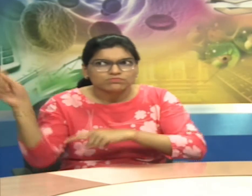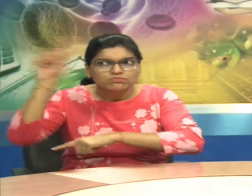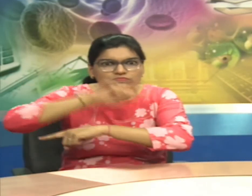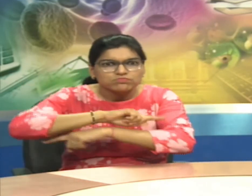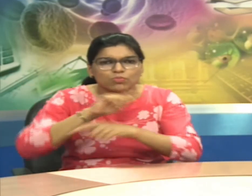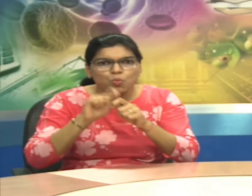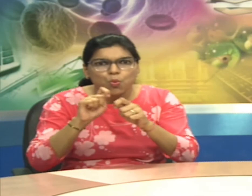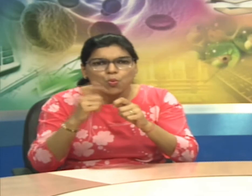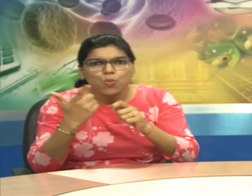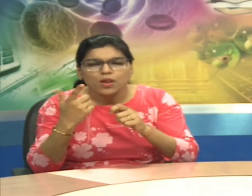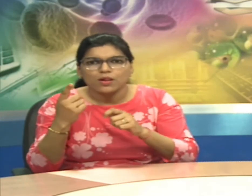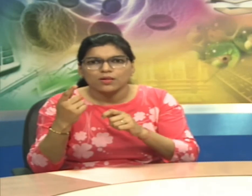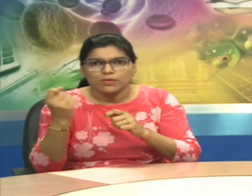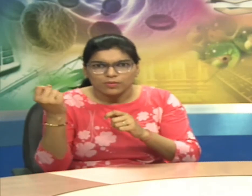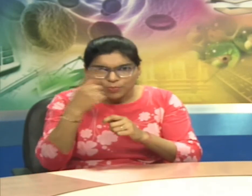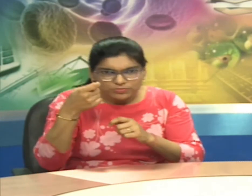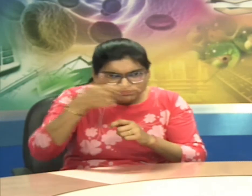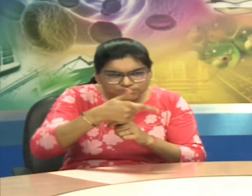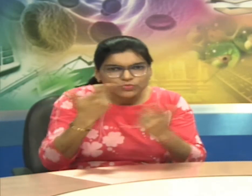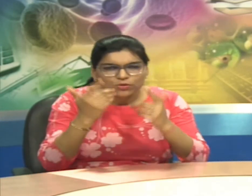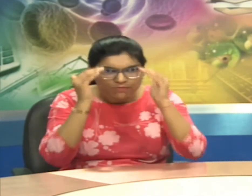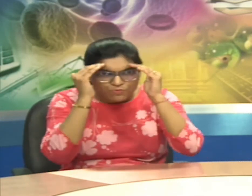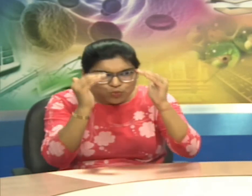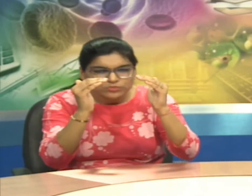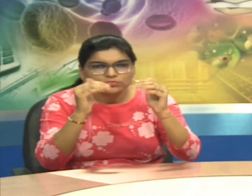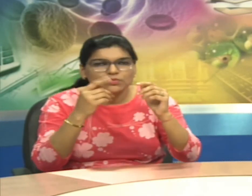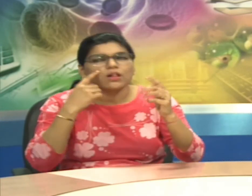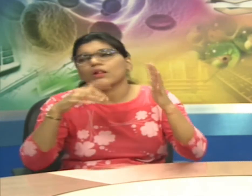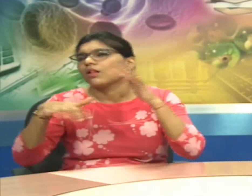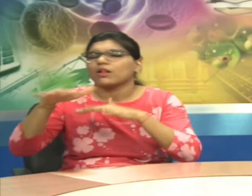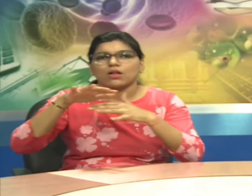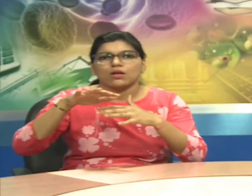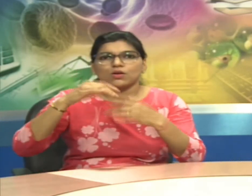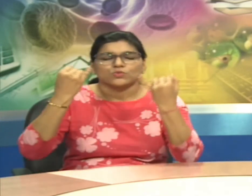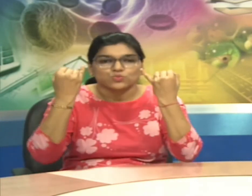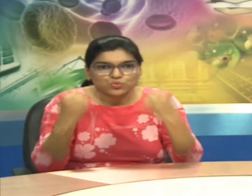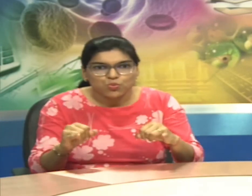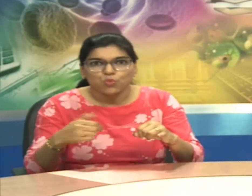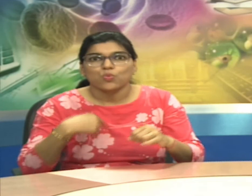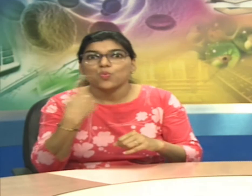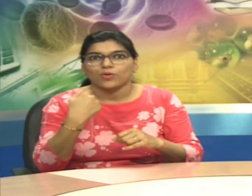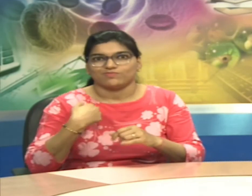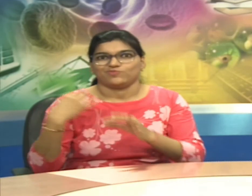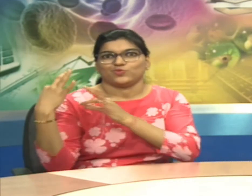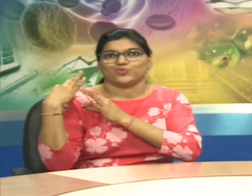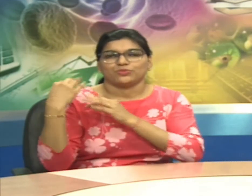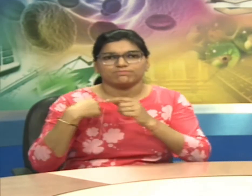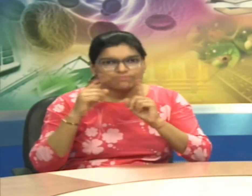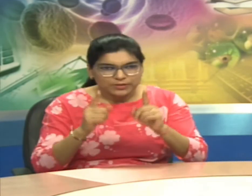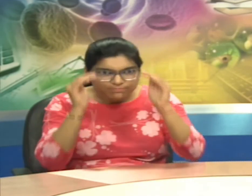Focused in one particular thing or one particular work in a day. Don't mess it around. Don't focus on different kinds of